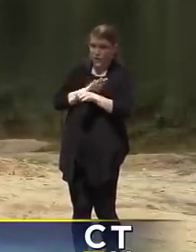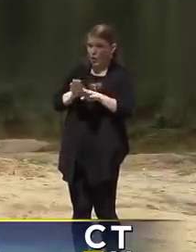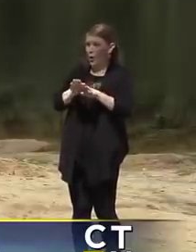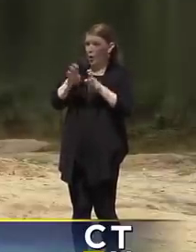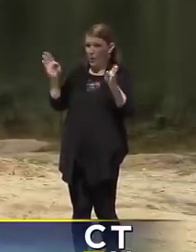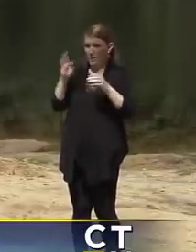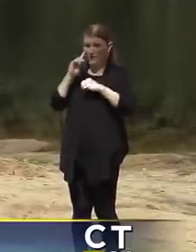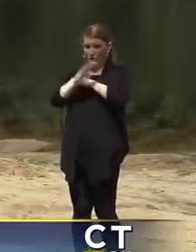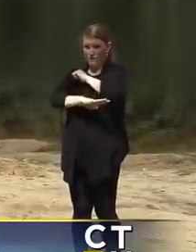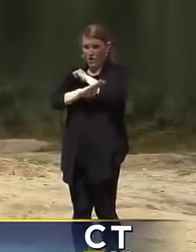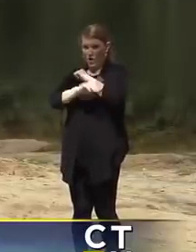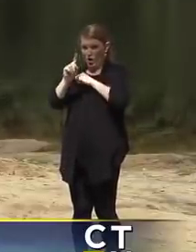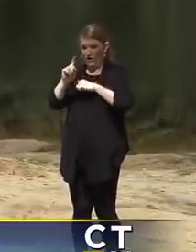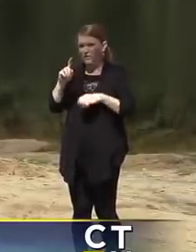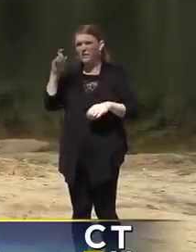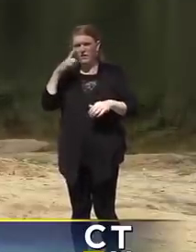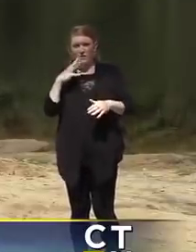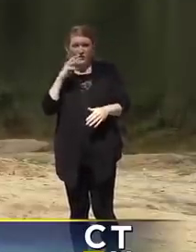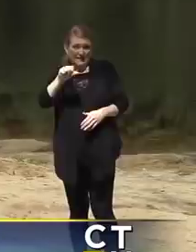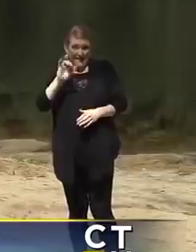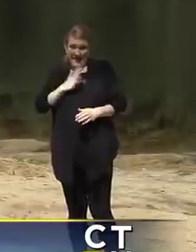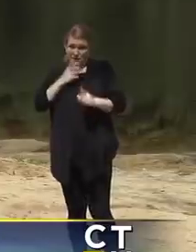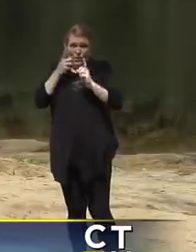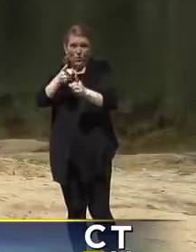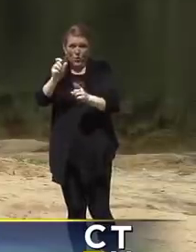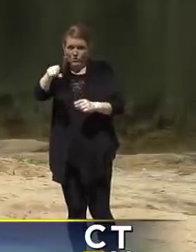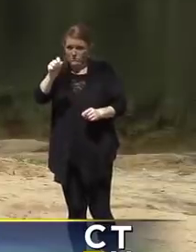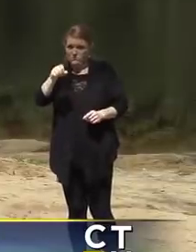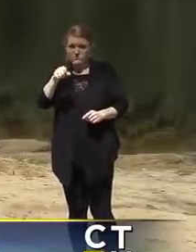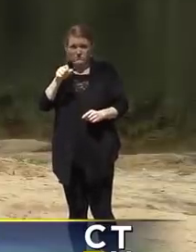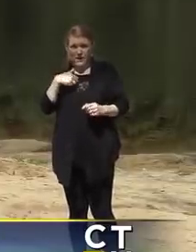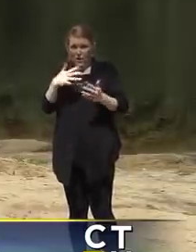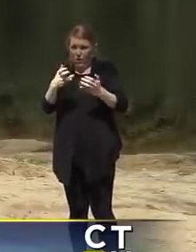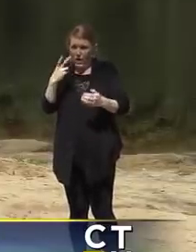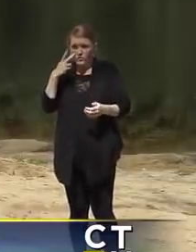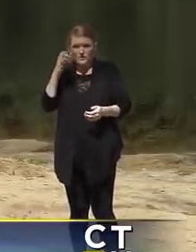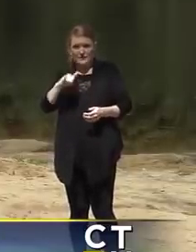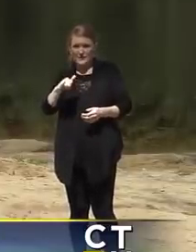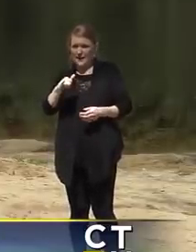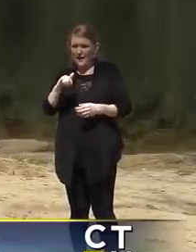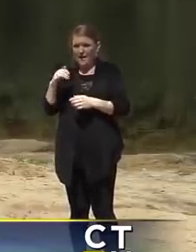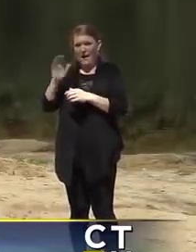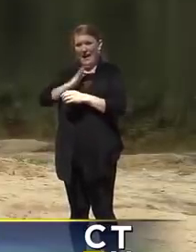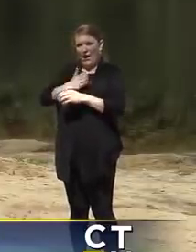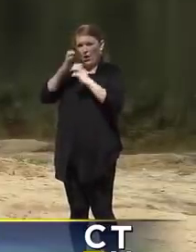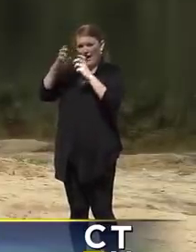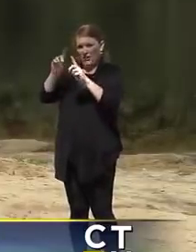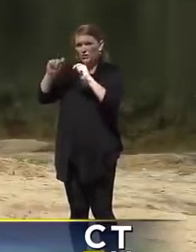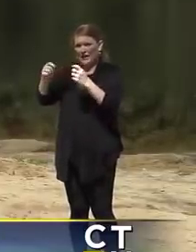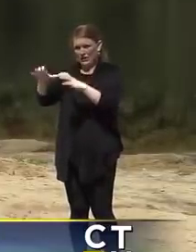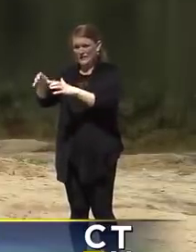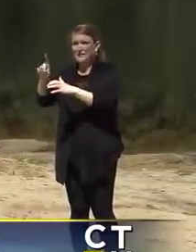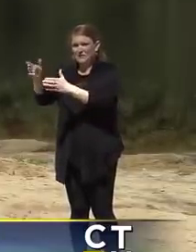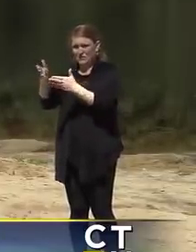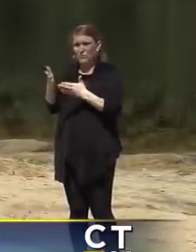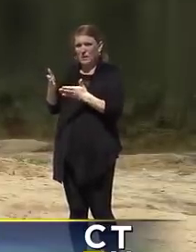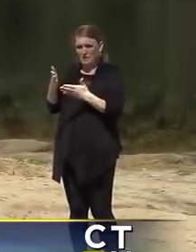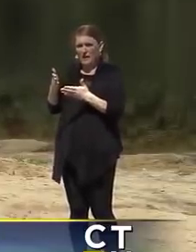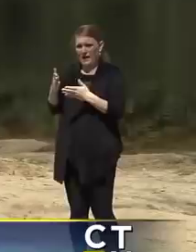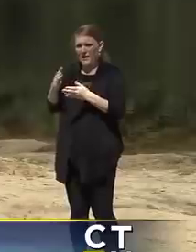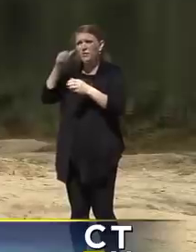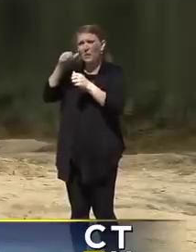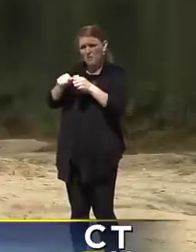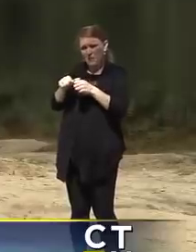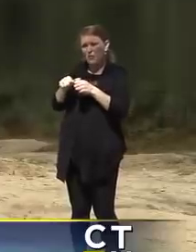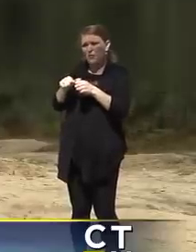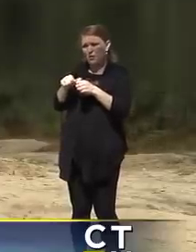our baseline. That's what I'd like to see. That's what Rick Levin and his education team recommended. As you remember, they had a slow ramp